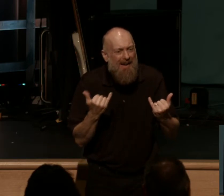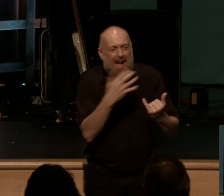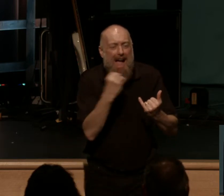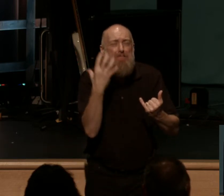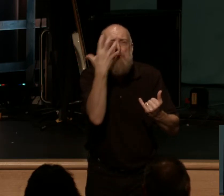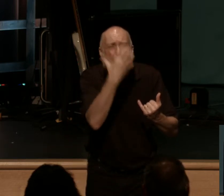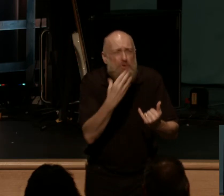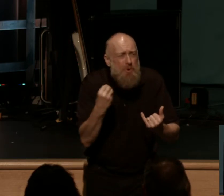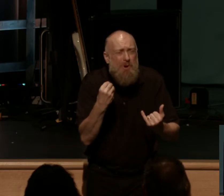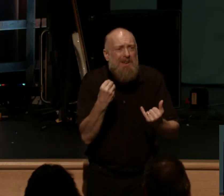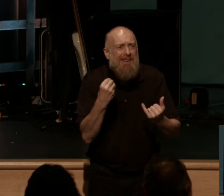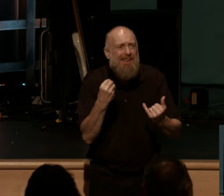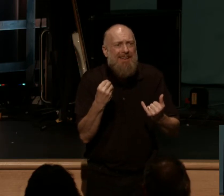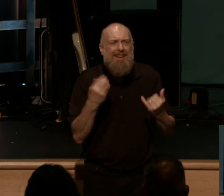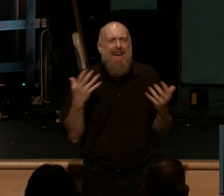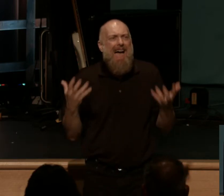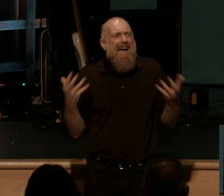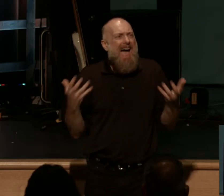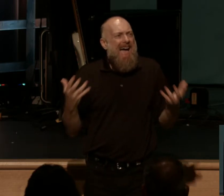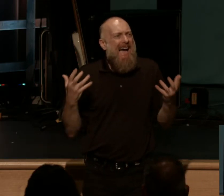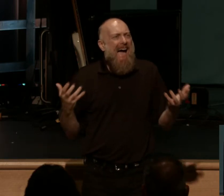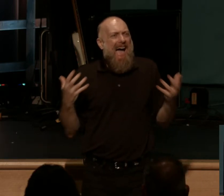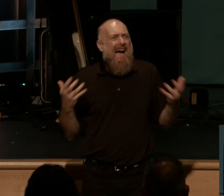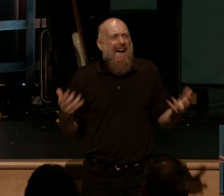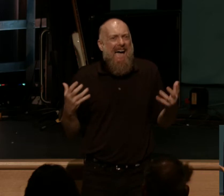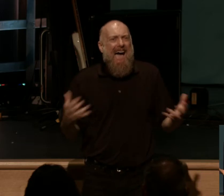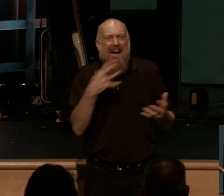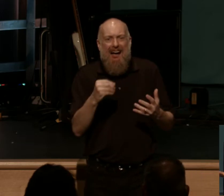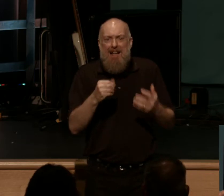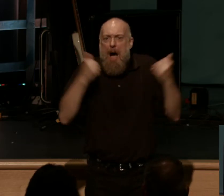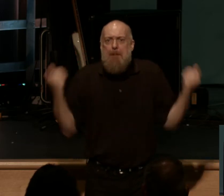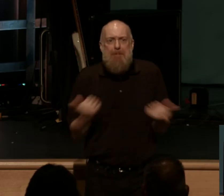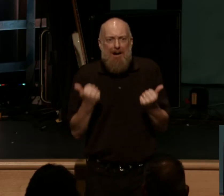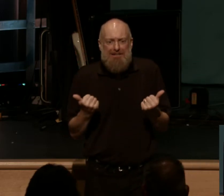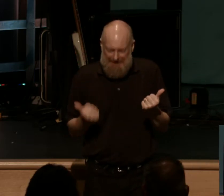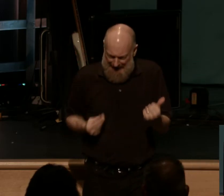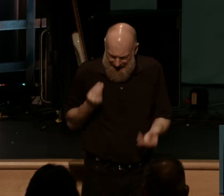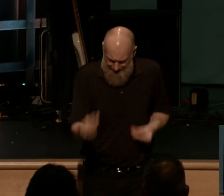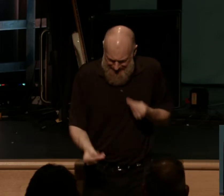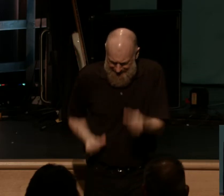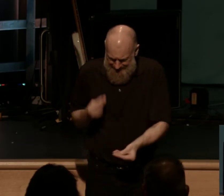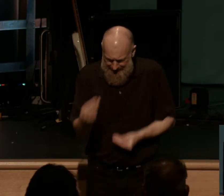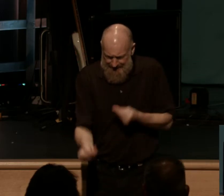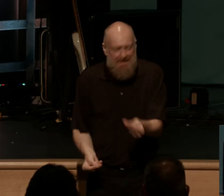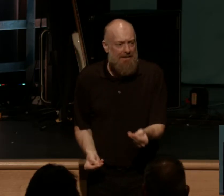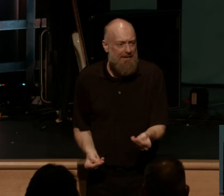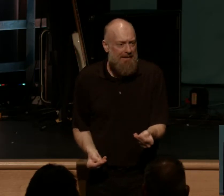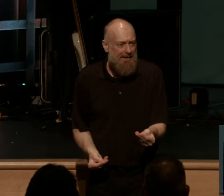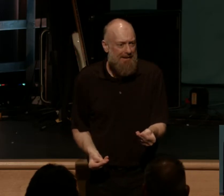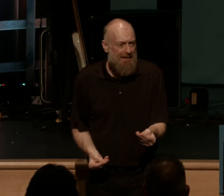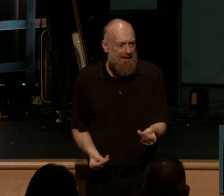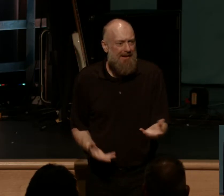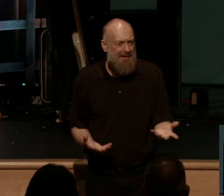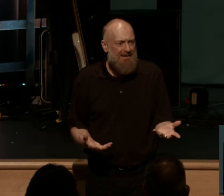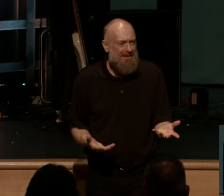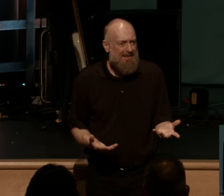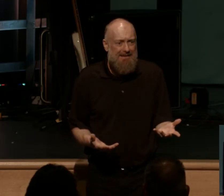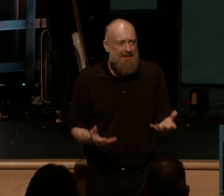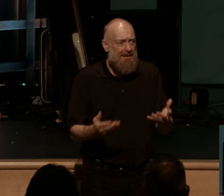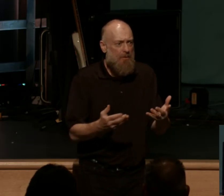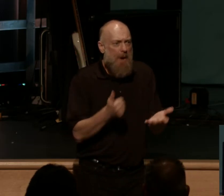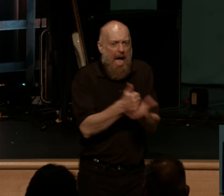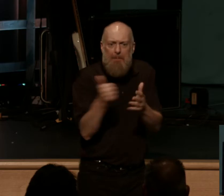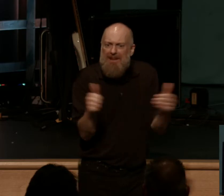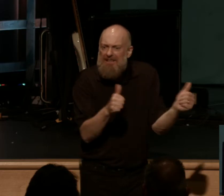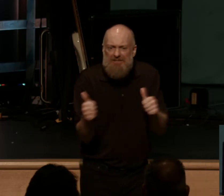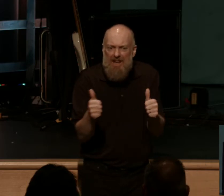the beauty and just the abundance in giving that would be seen again to one another and to a